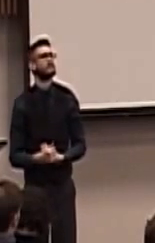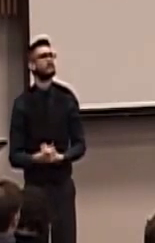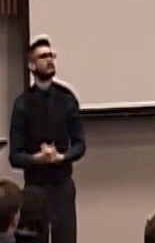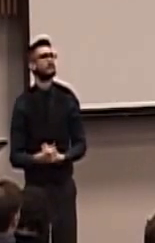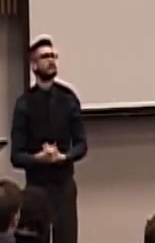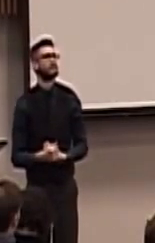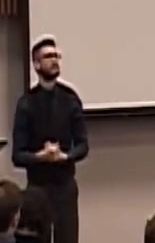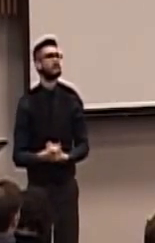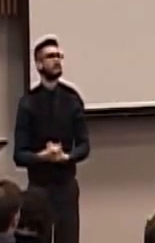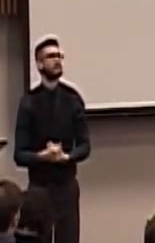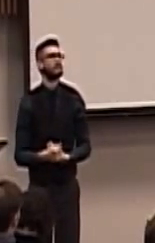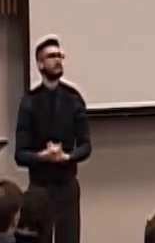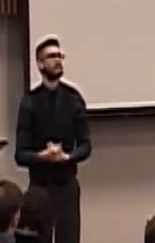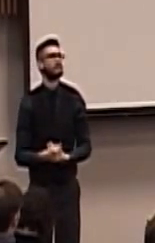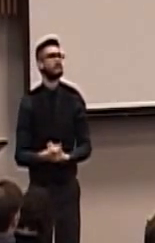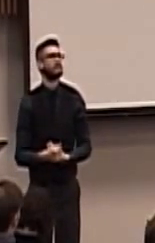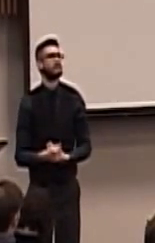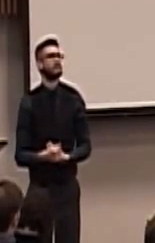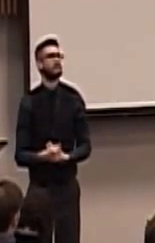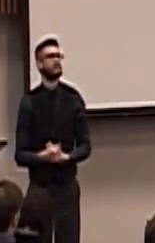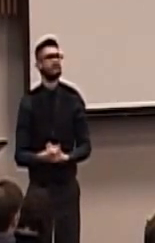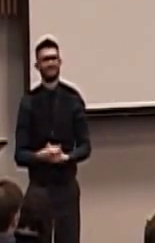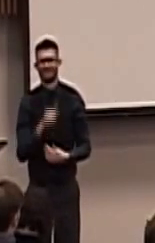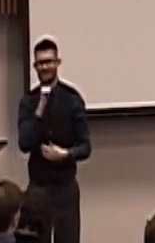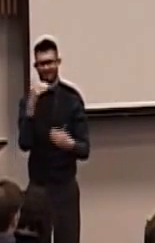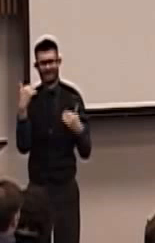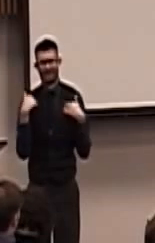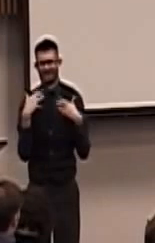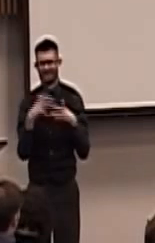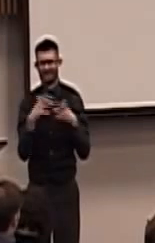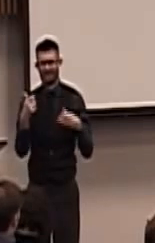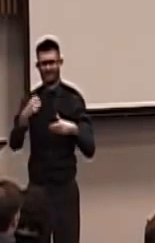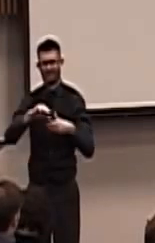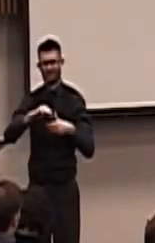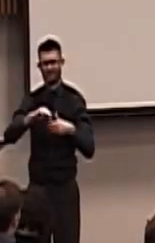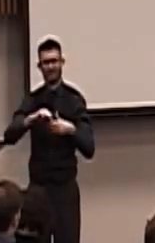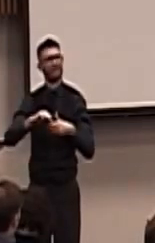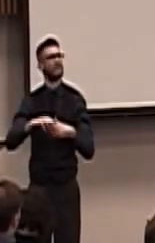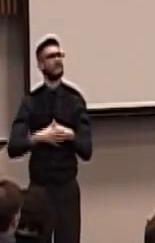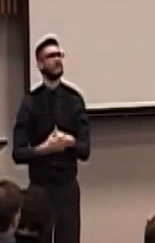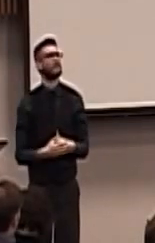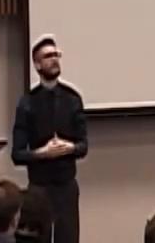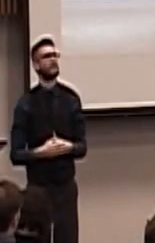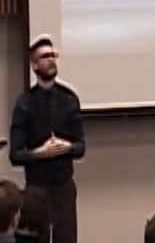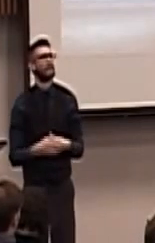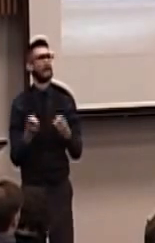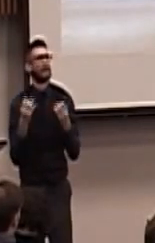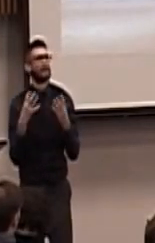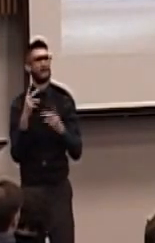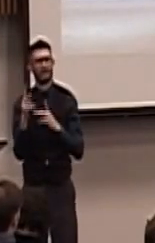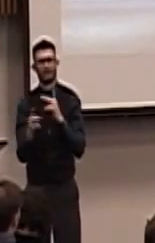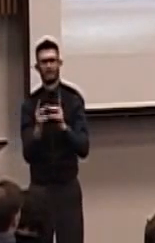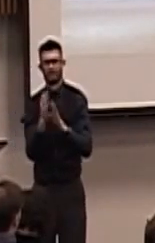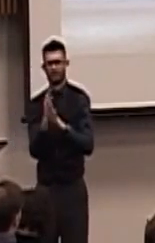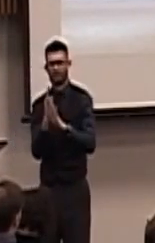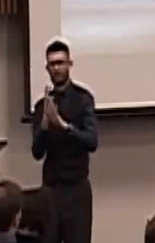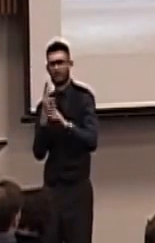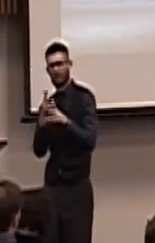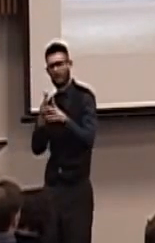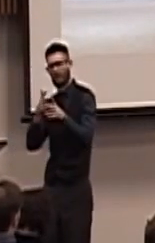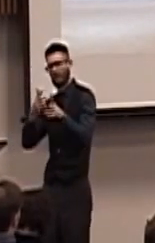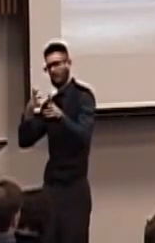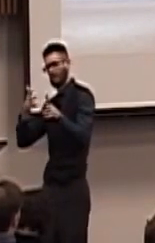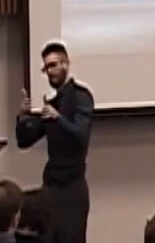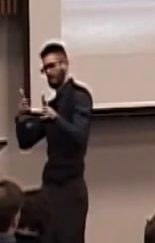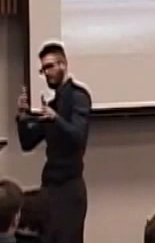Huge shortage of fuel, and lines and lines and lines all over town,